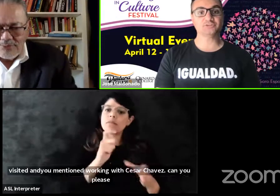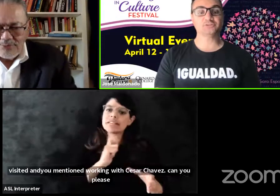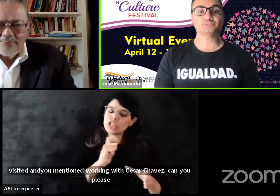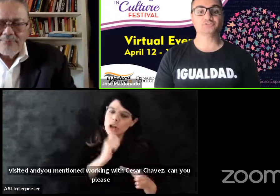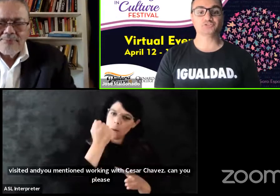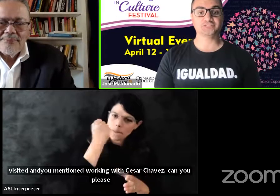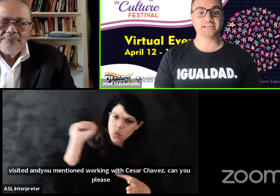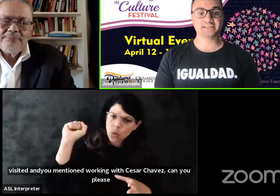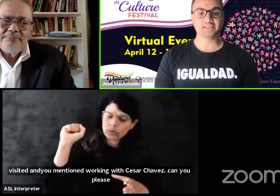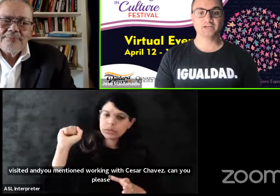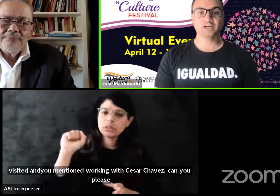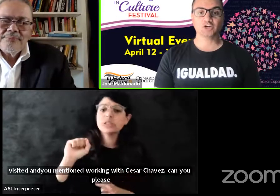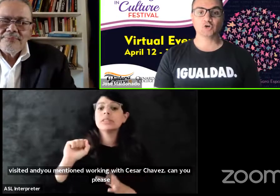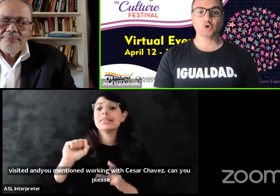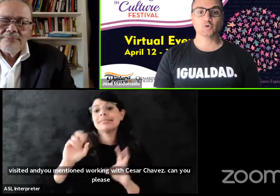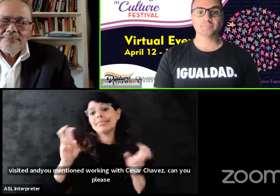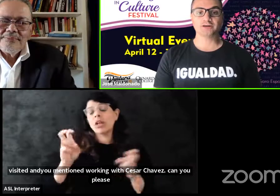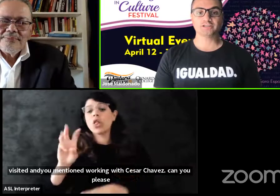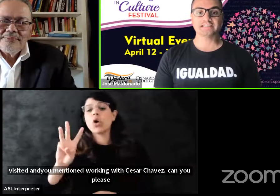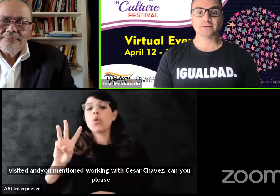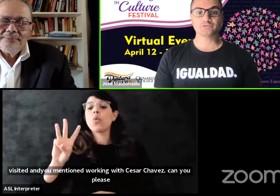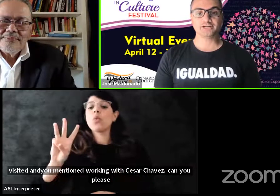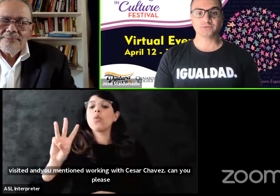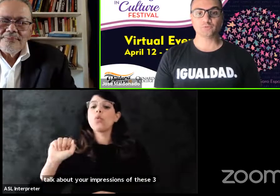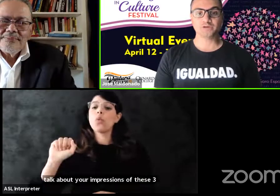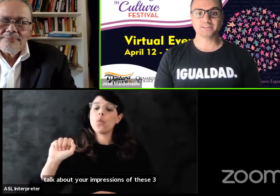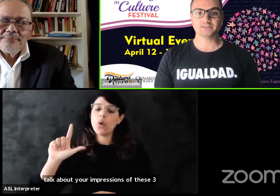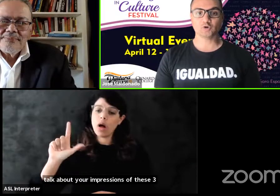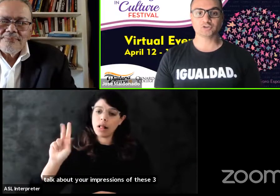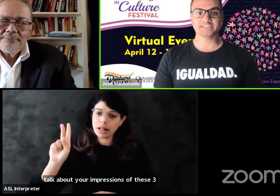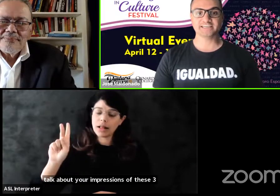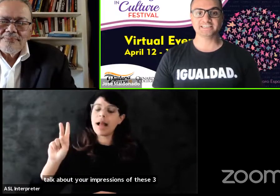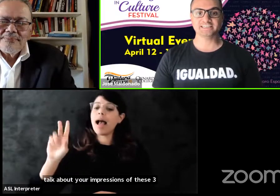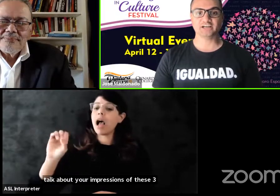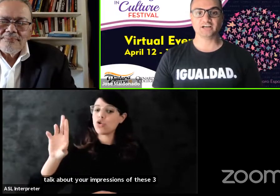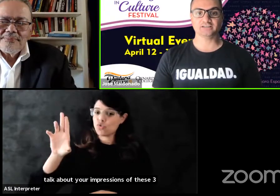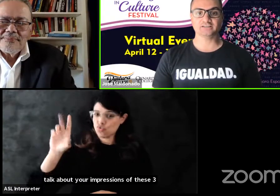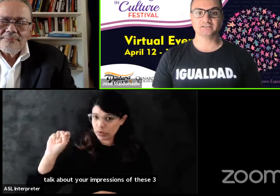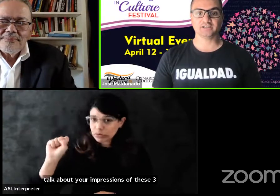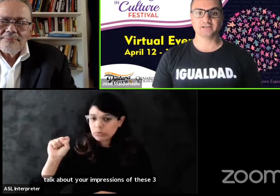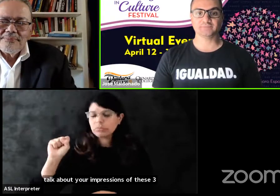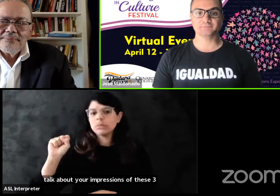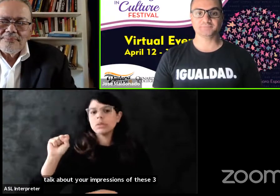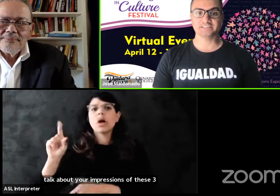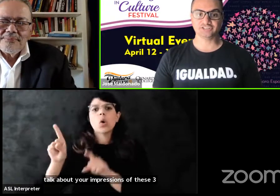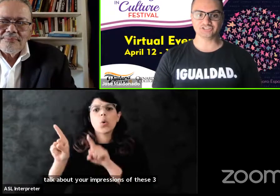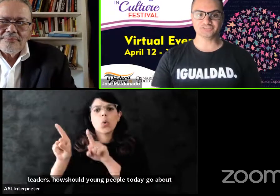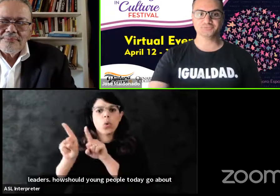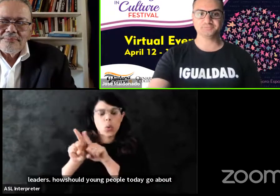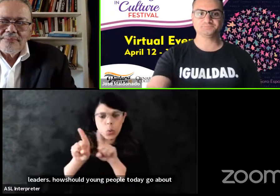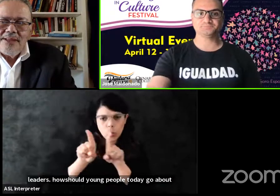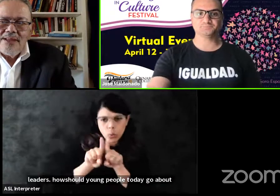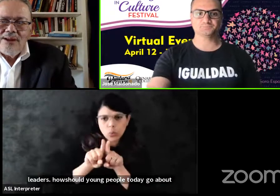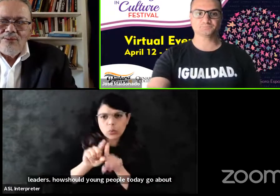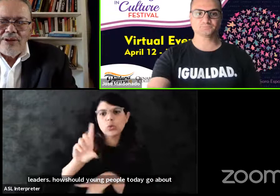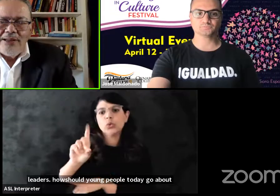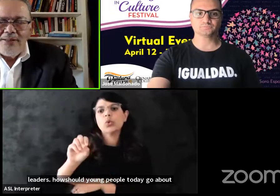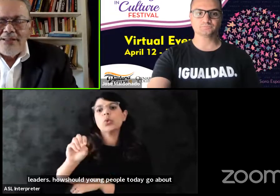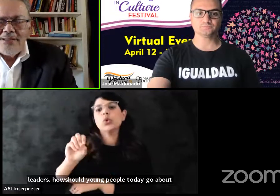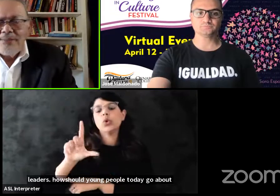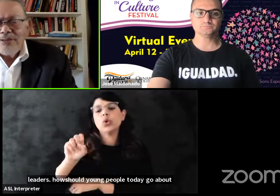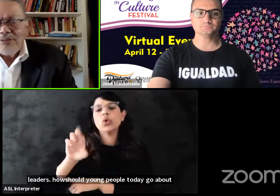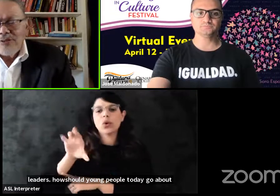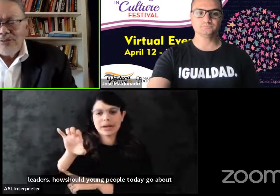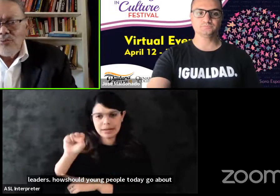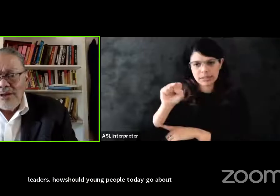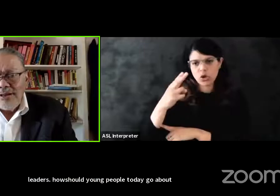should young people today go about collaborating with or taking on leaders? Well, I think